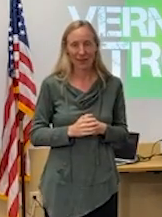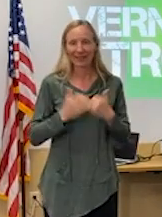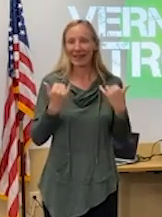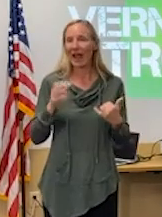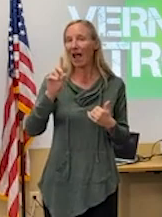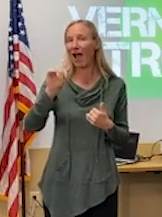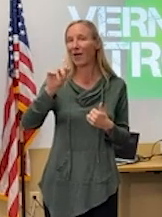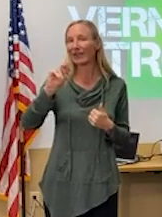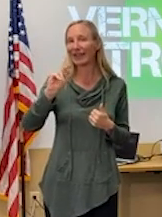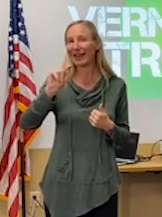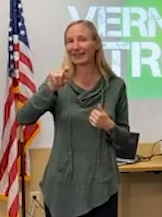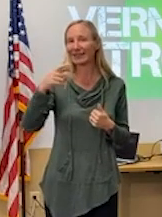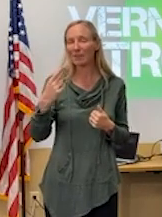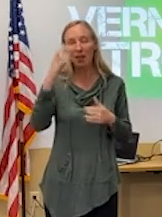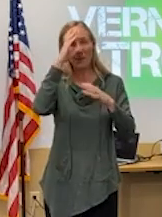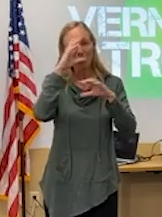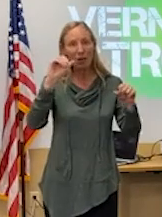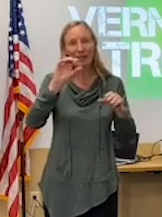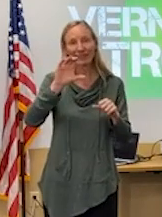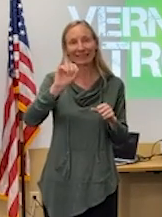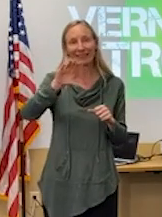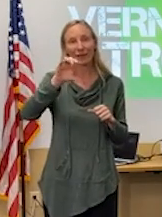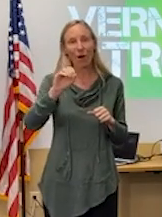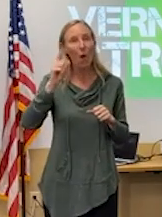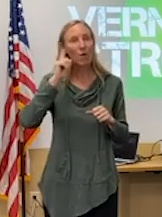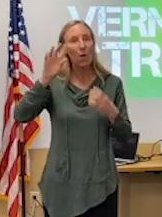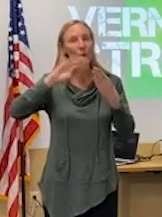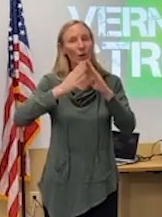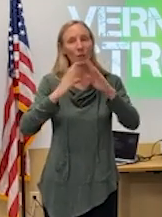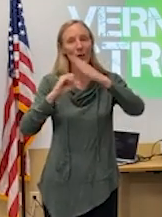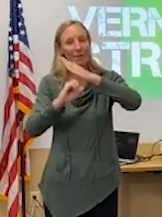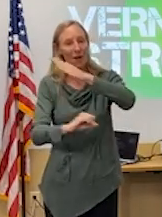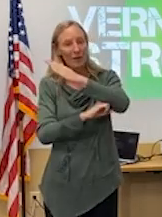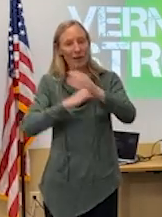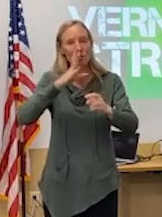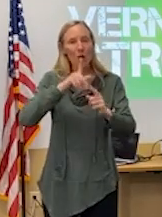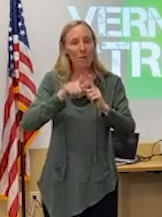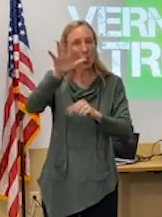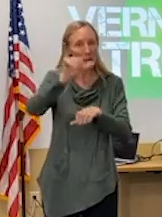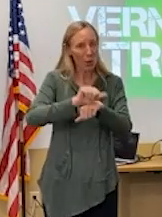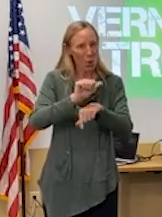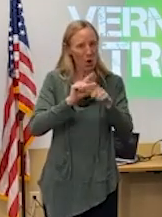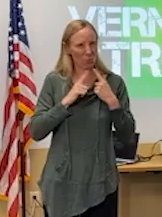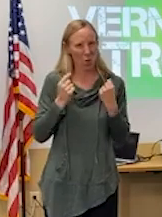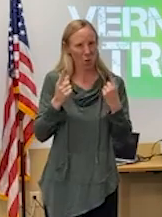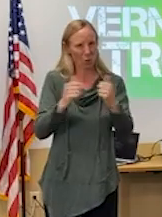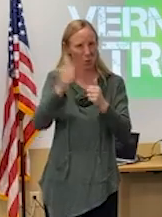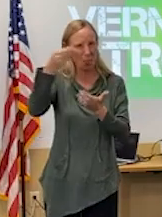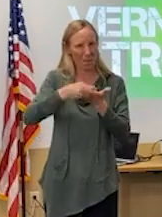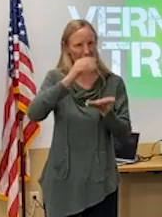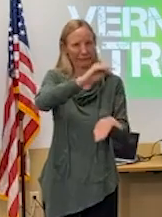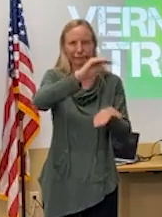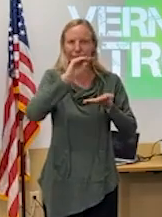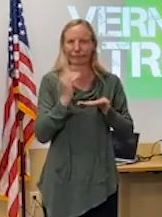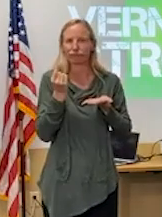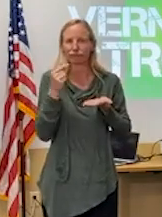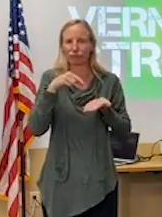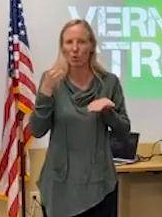of the Community Foundation, to talk about the work they're doing and how they put these funds to good use. Dan?